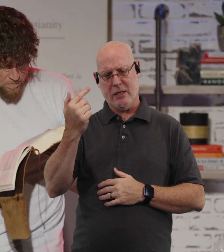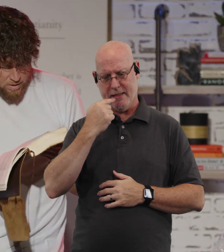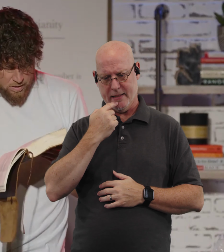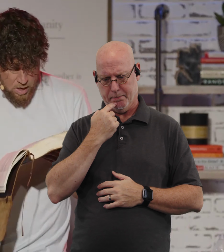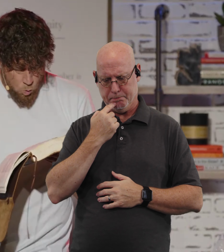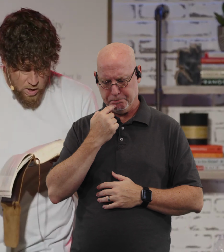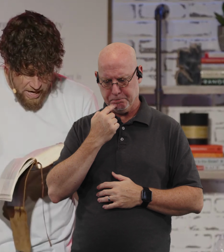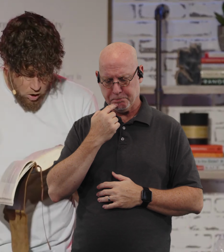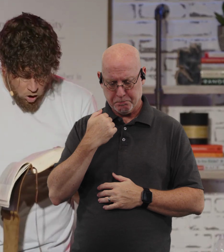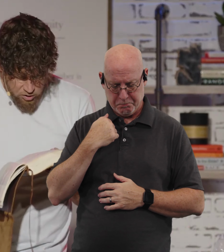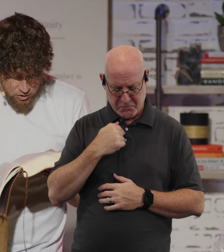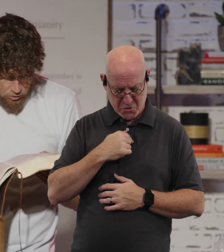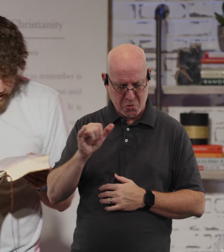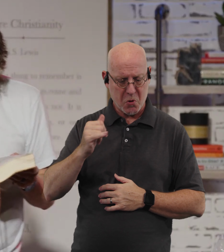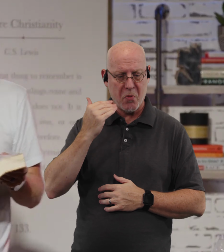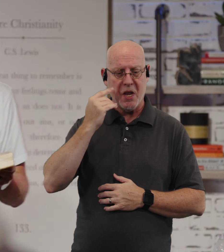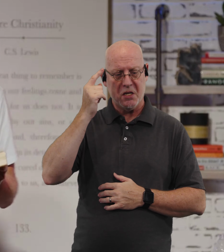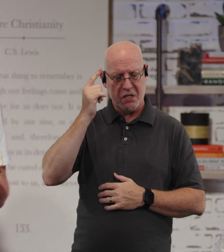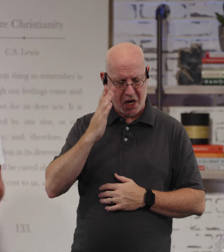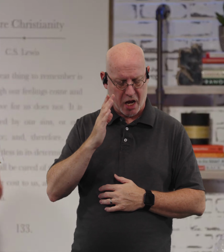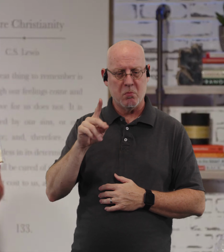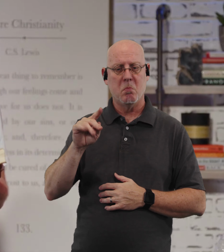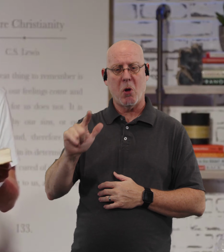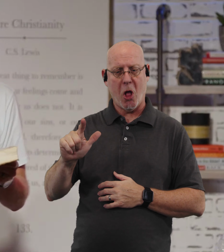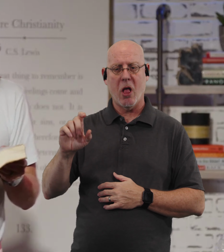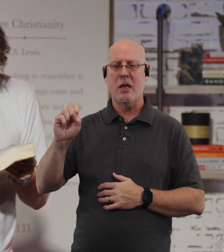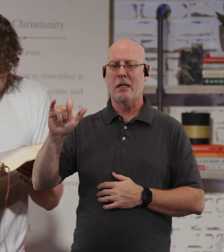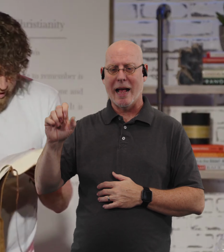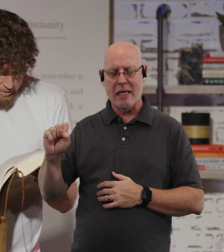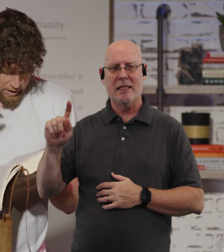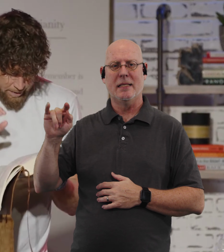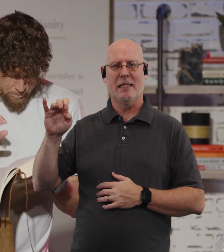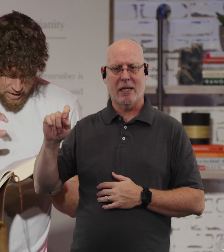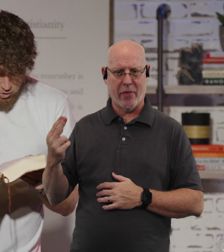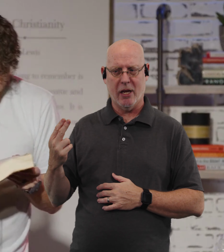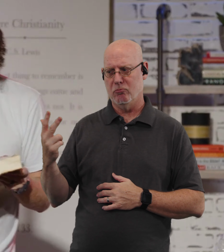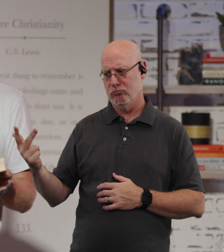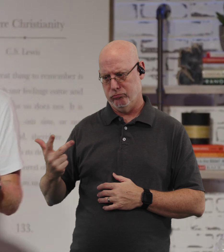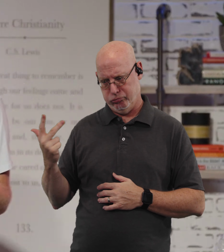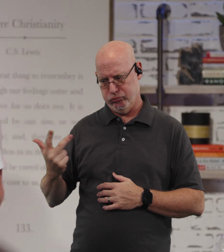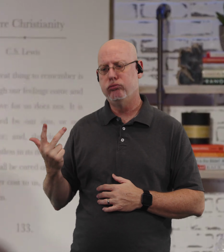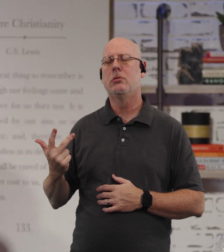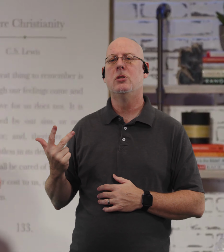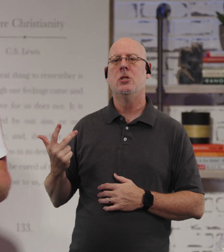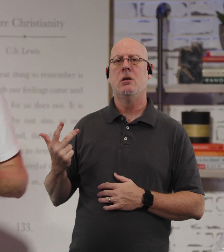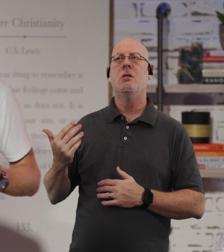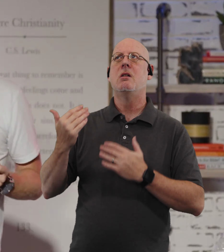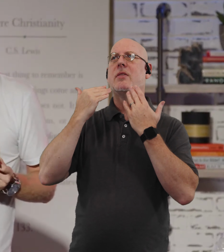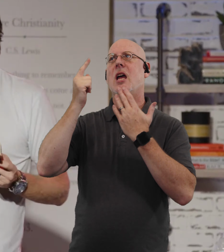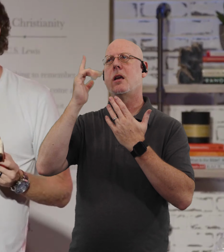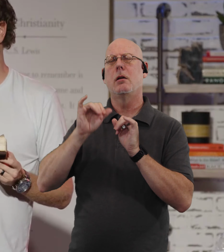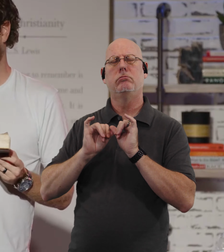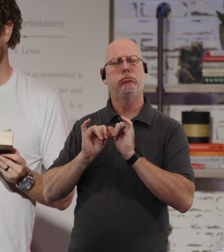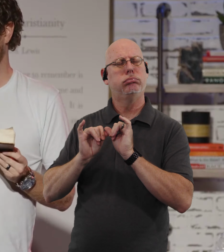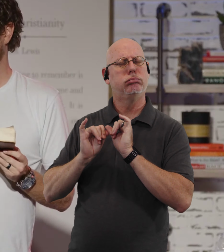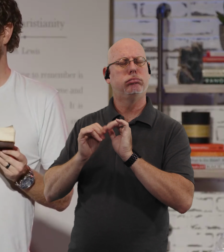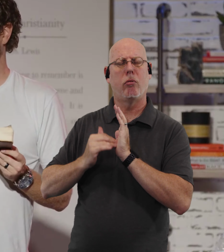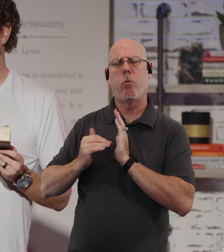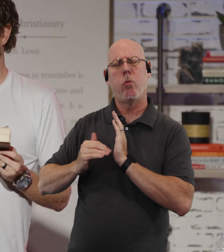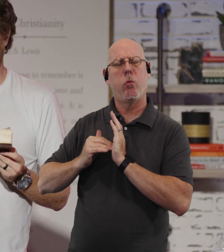saying, we also thank God, that's Paul, Silas, and Timothy, his comrades, we also thank God